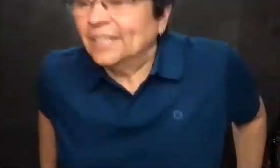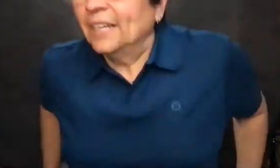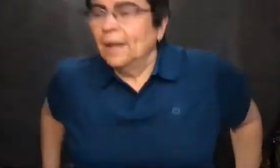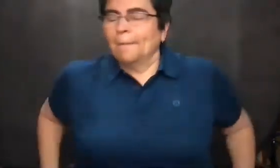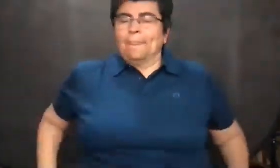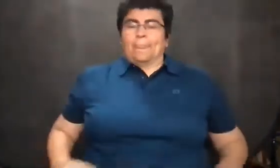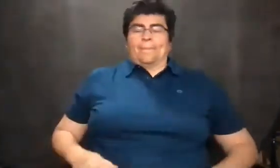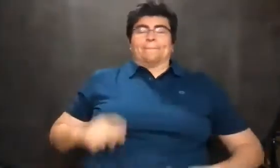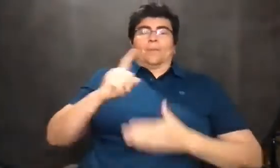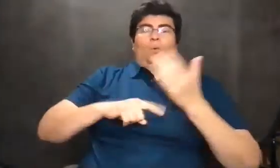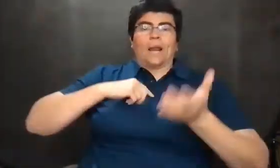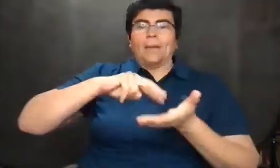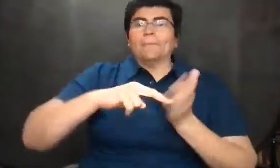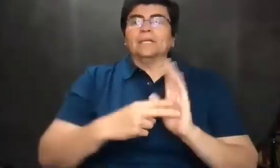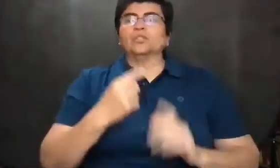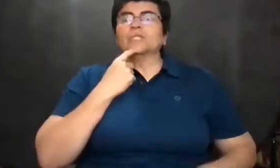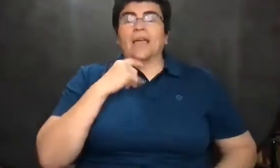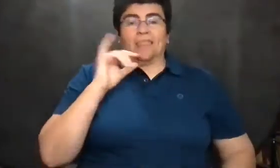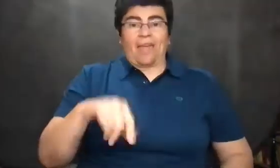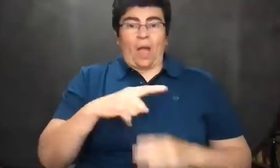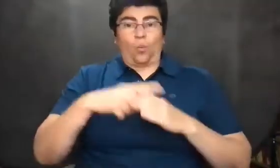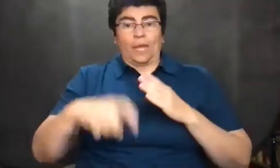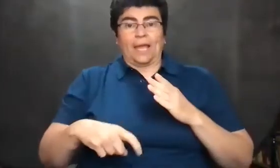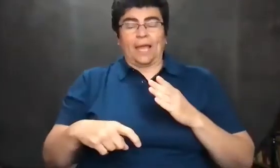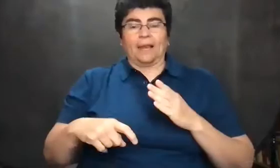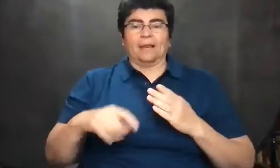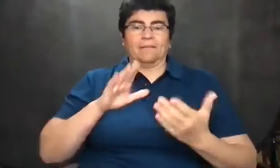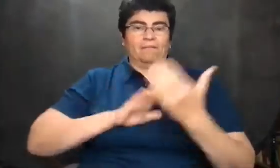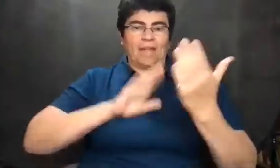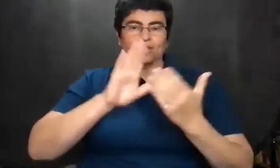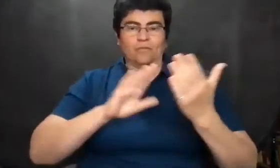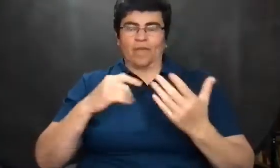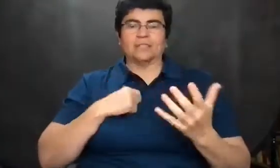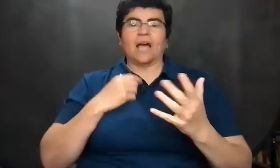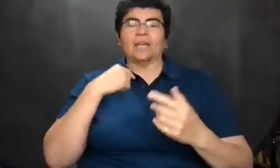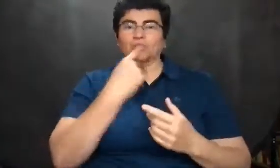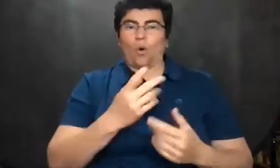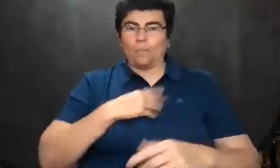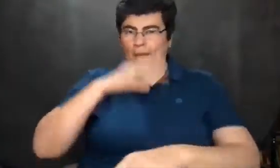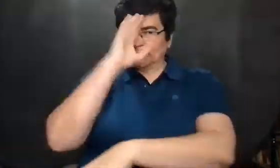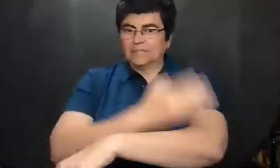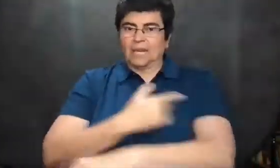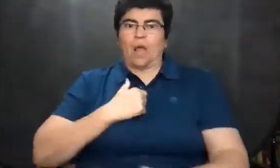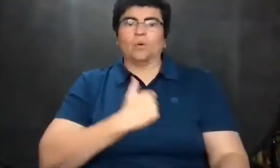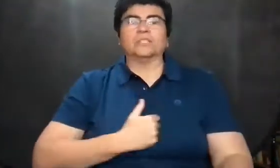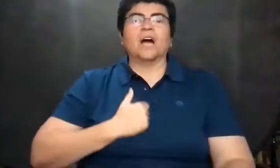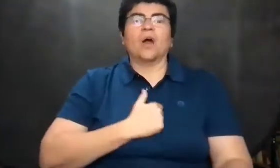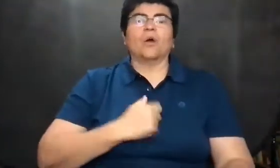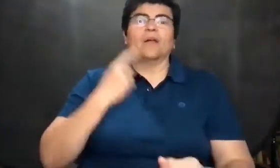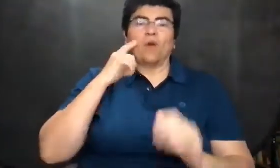What I meant to say was that weekend, you know, face to face, I got to tell my son that I was sorry for the way that I acted when